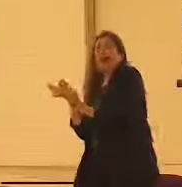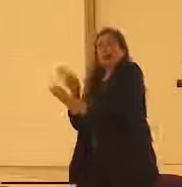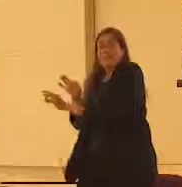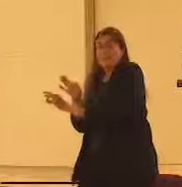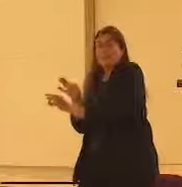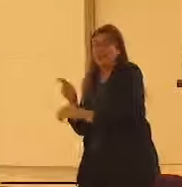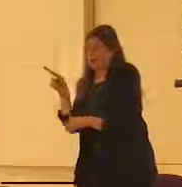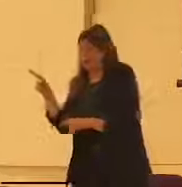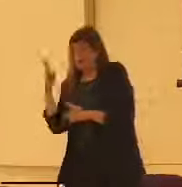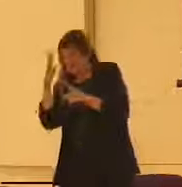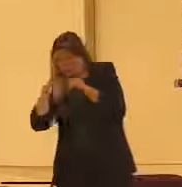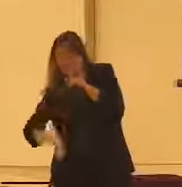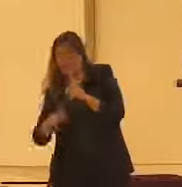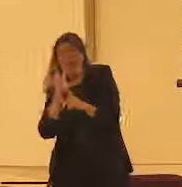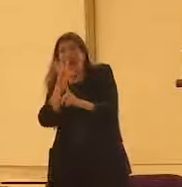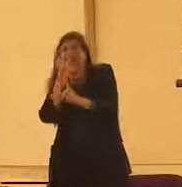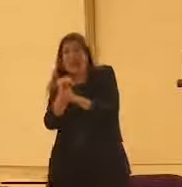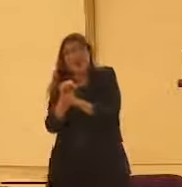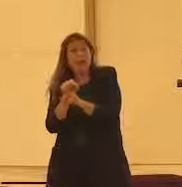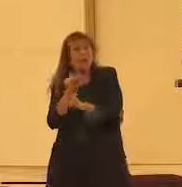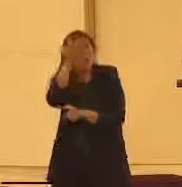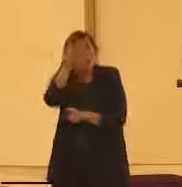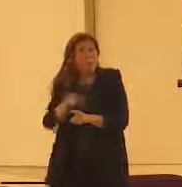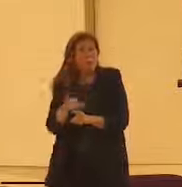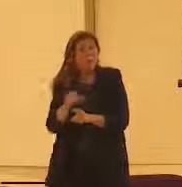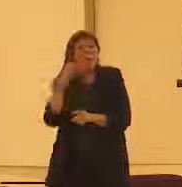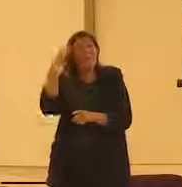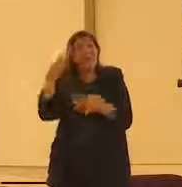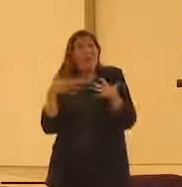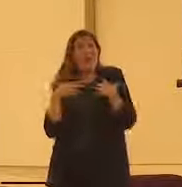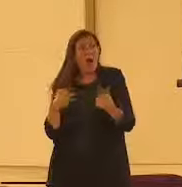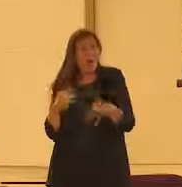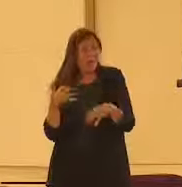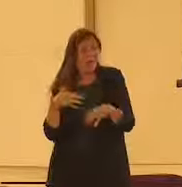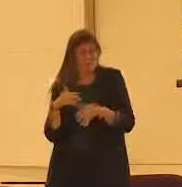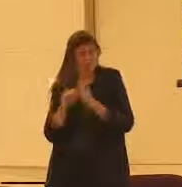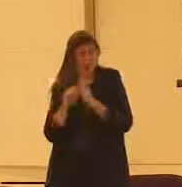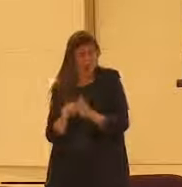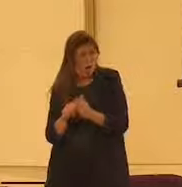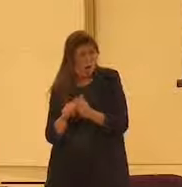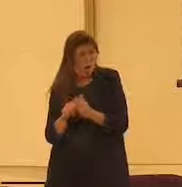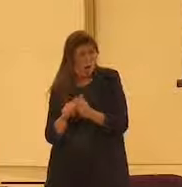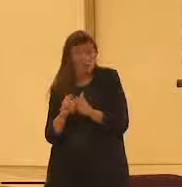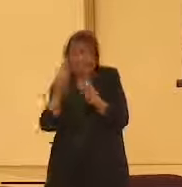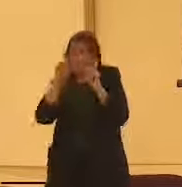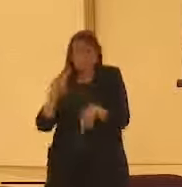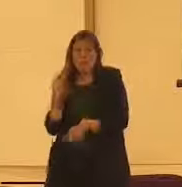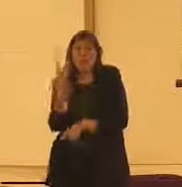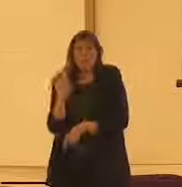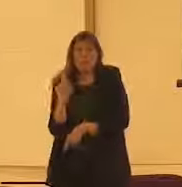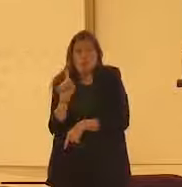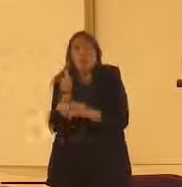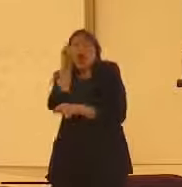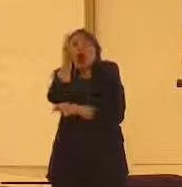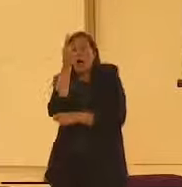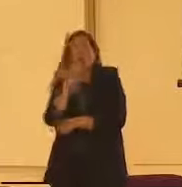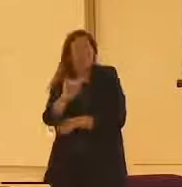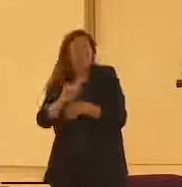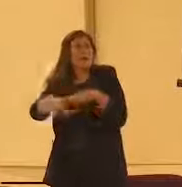Diagnosing a person's mental health problems is incredibly hard unless you understand their cultural background. In a deaf person, that means you